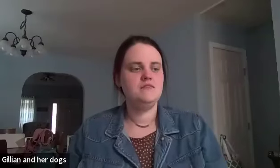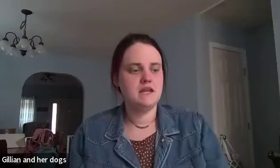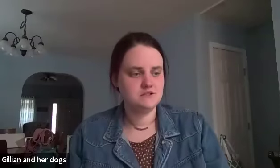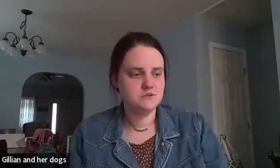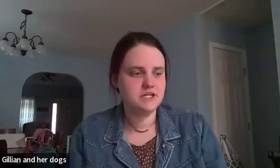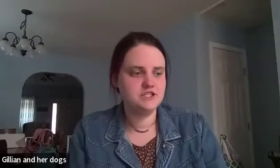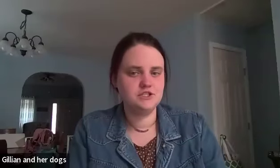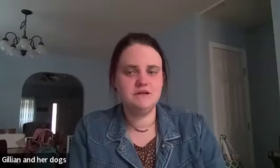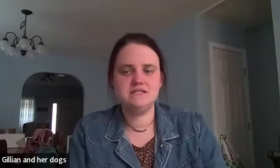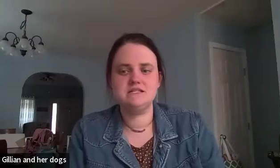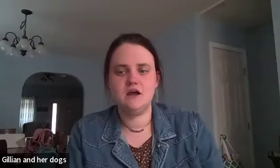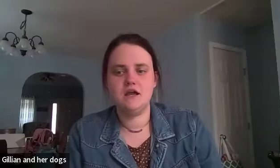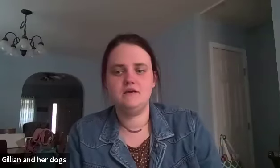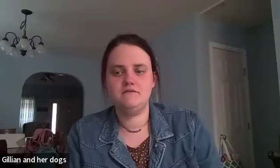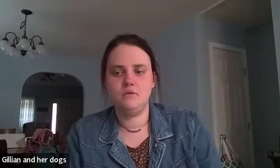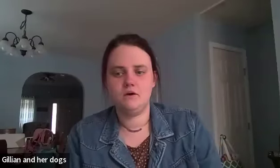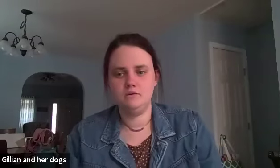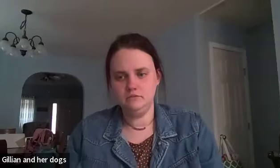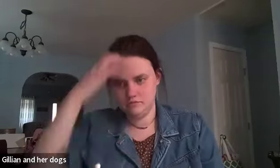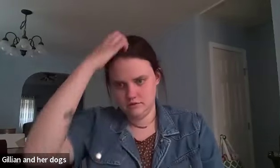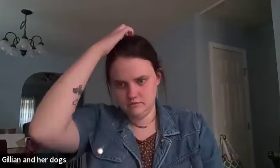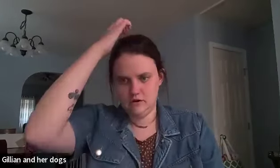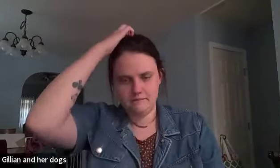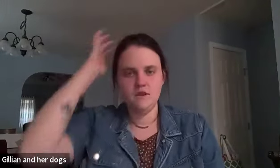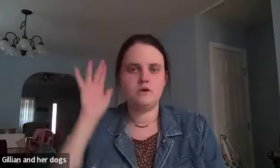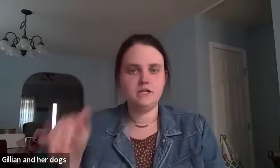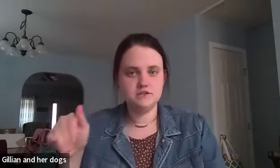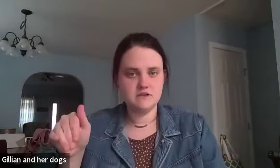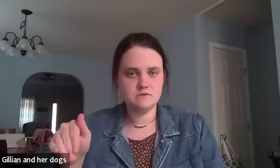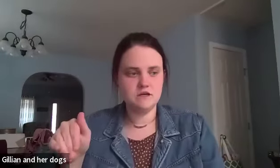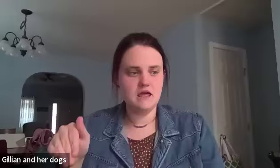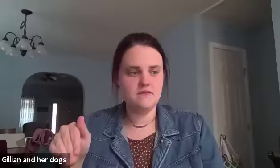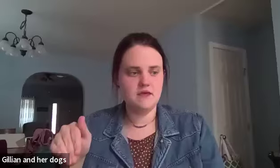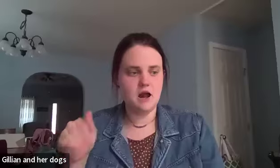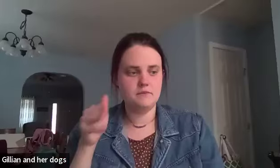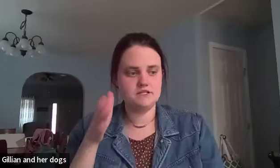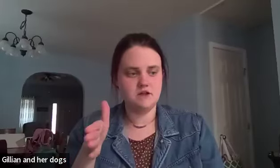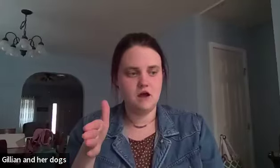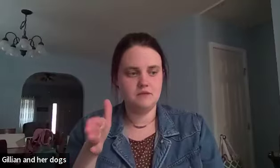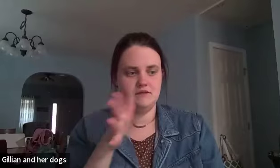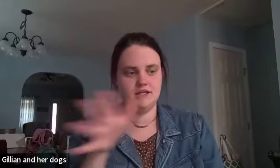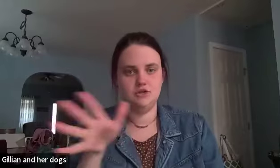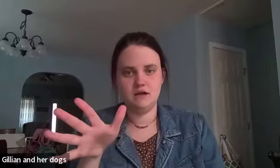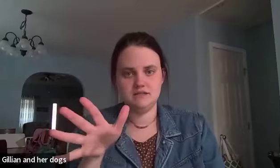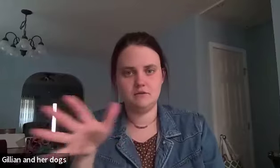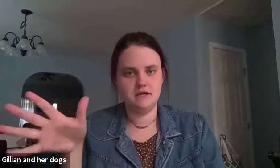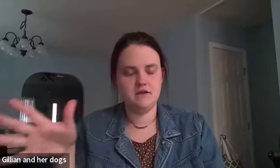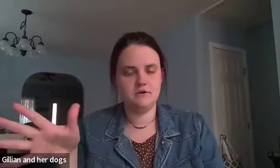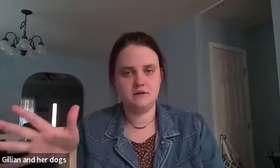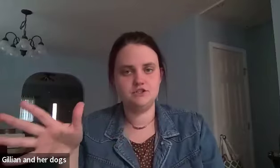The next one we're going to do is the sign for, okay, we're going to do this one and then I'm going to stop and let you guys tell me other animals